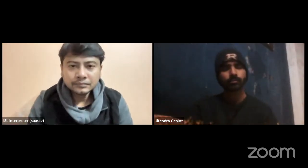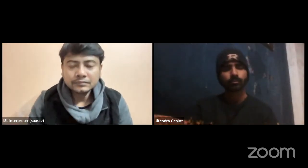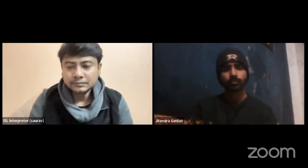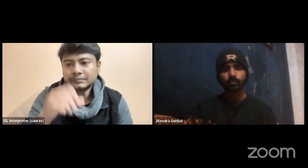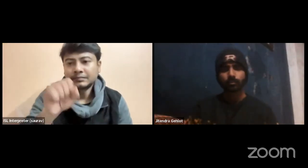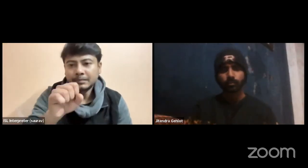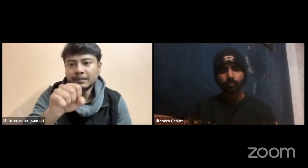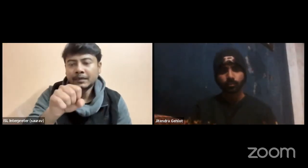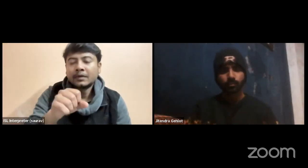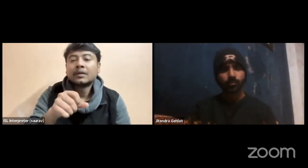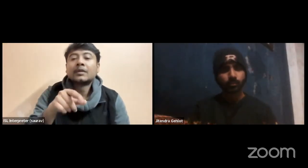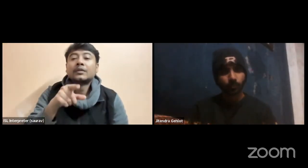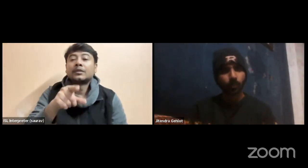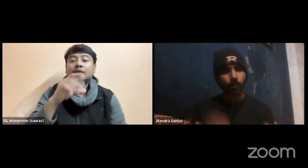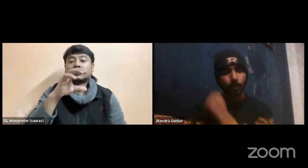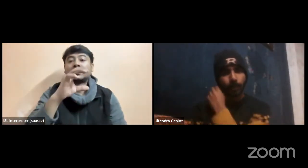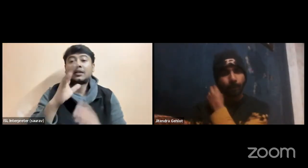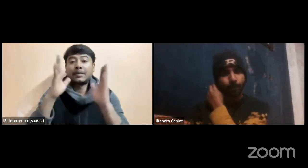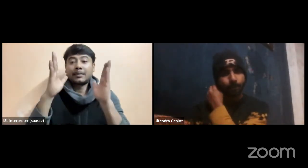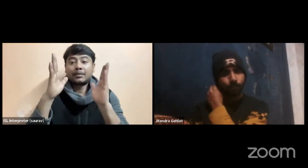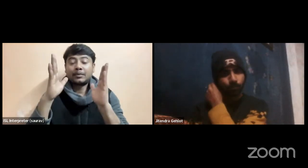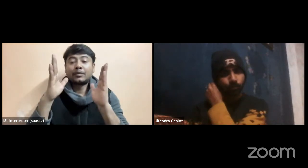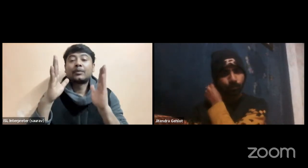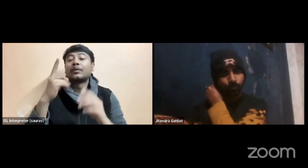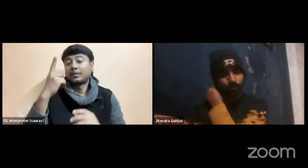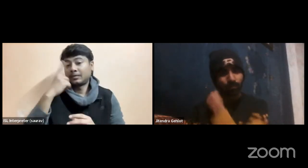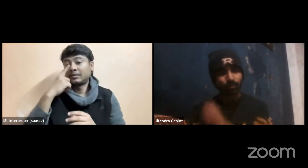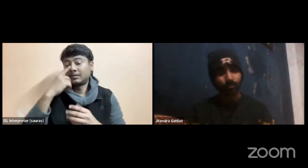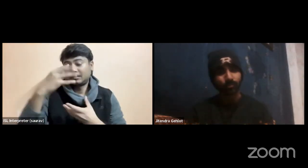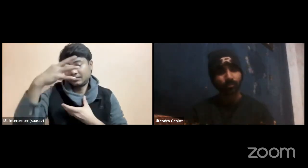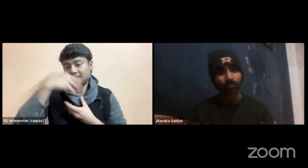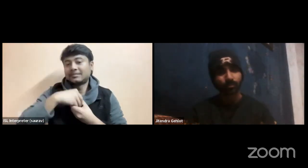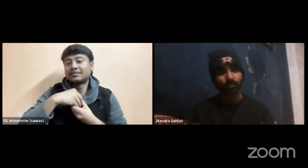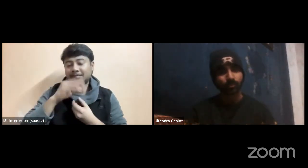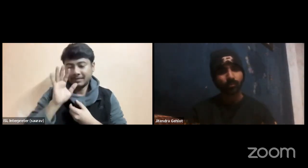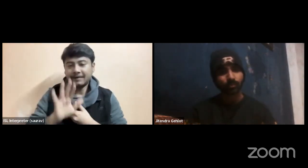So the feminine angle is there, definitely there to Lord Chaitanya Mahaprabhu.